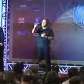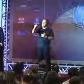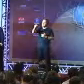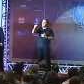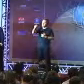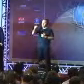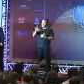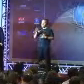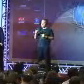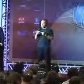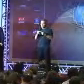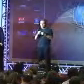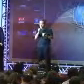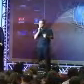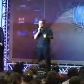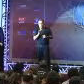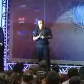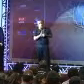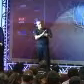3D visualization,